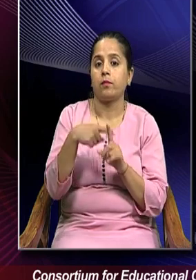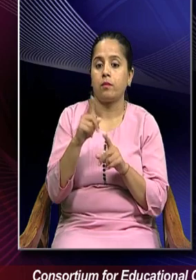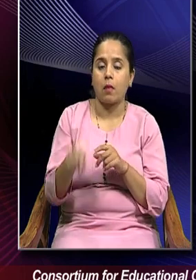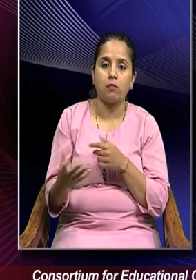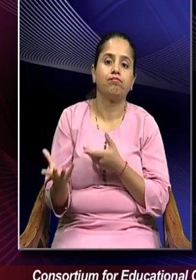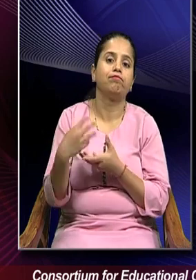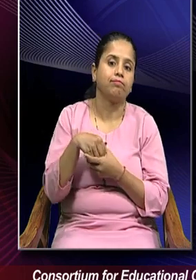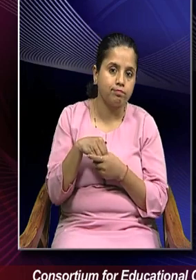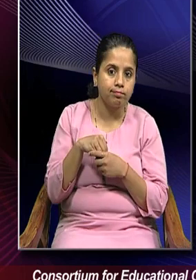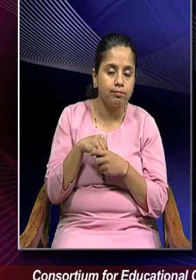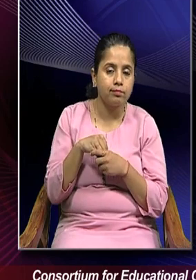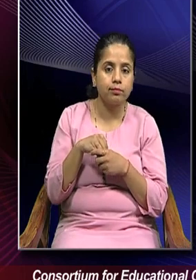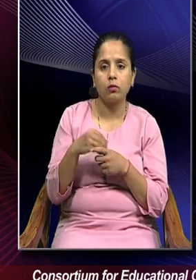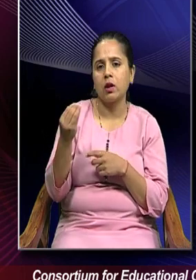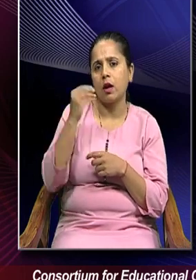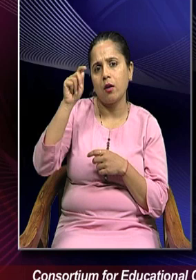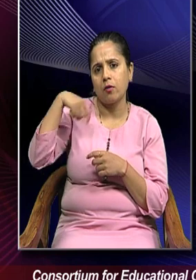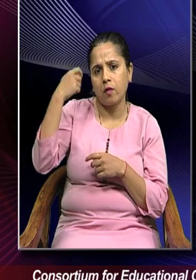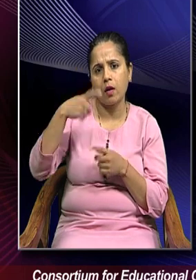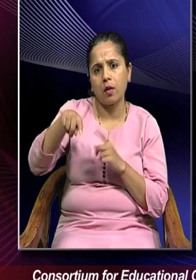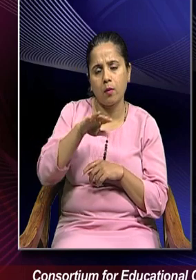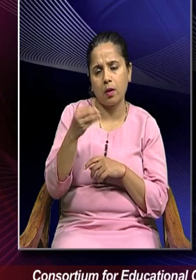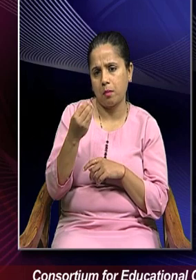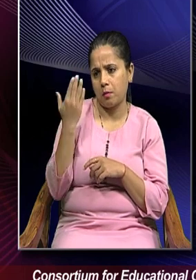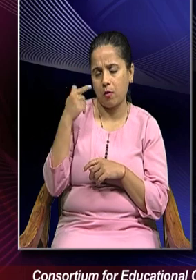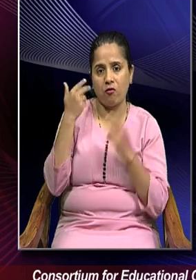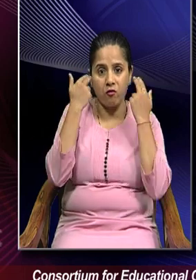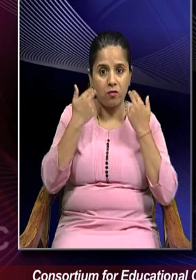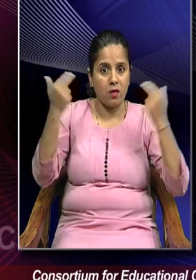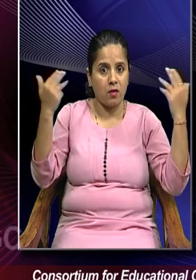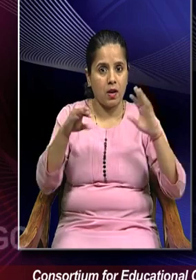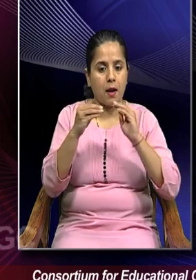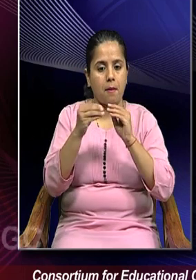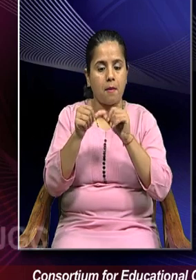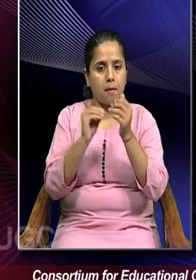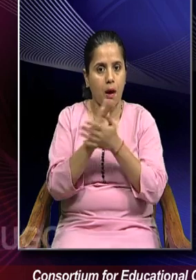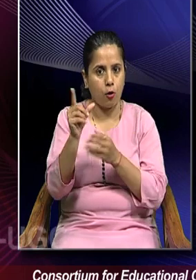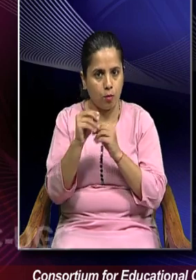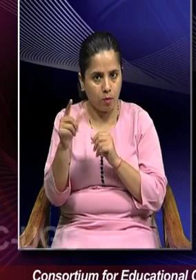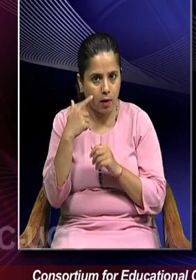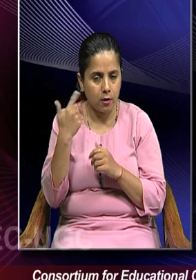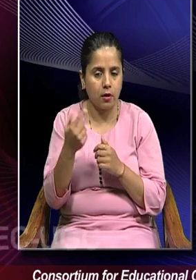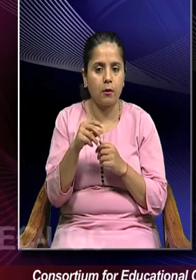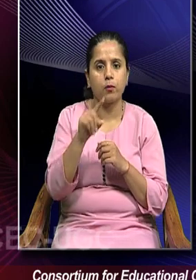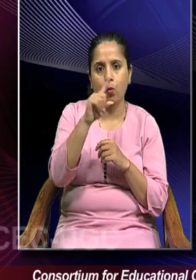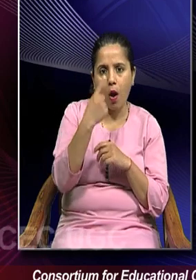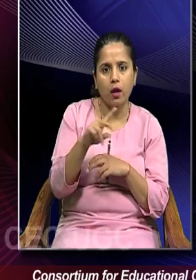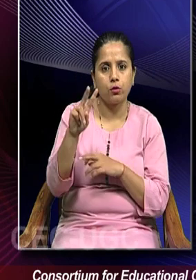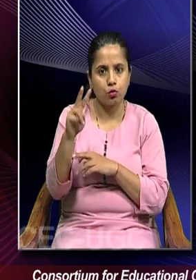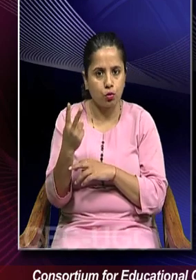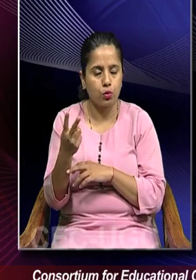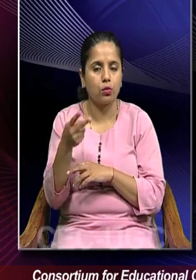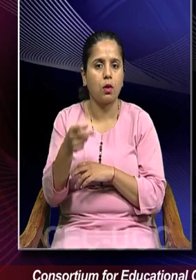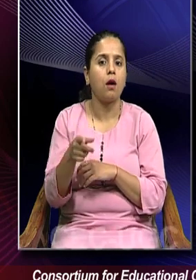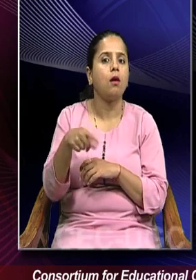incorporated. And some films which became recently very popular, Bahubali and Bahubali 2, and we find that